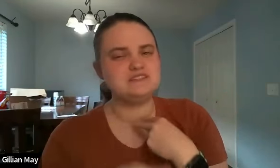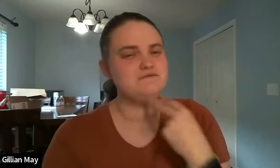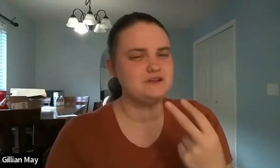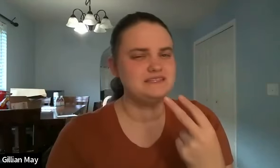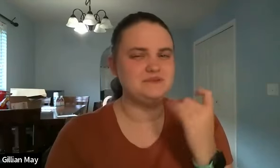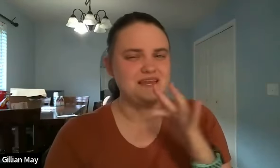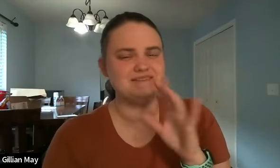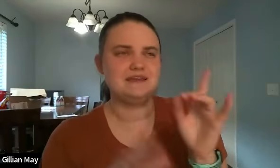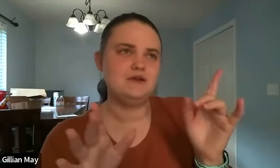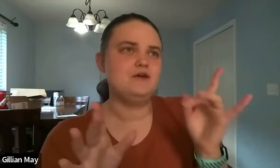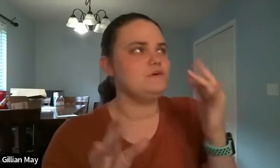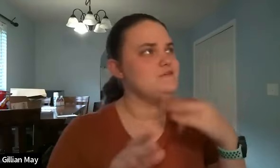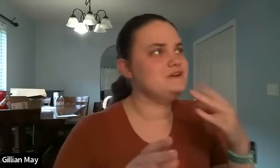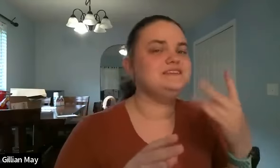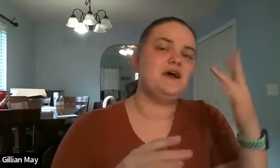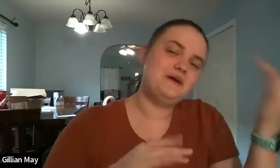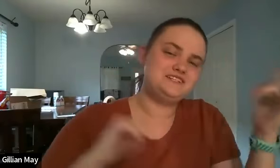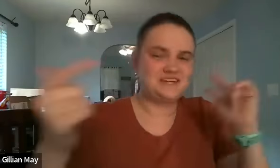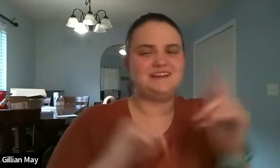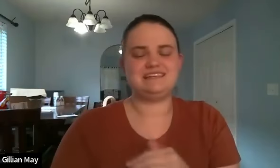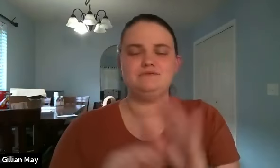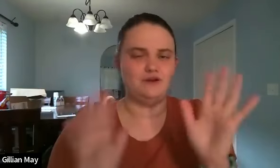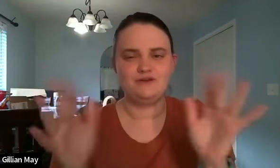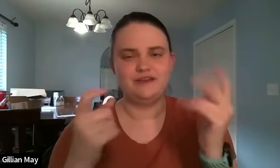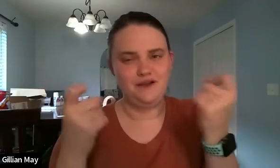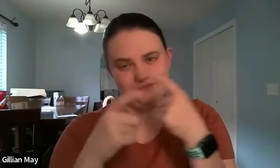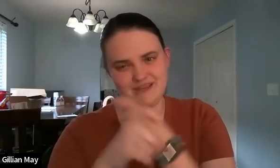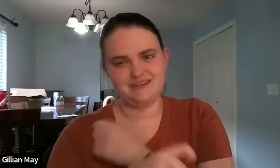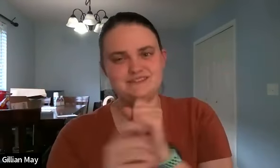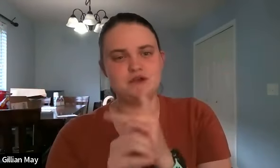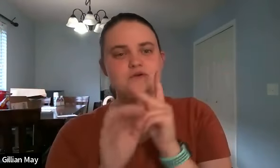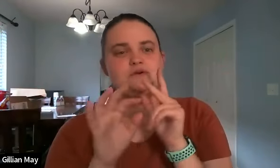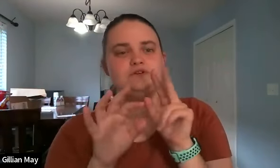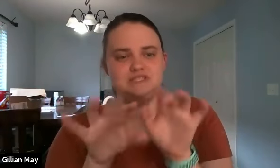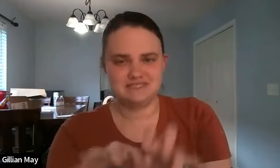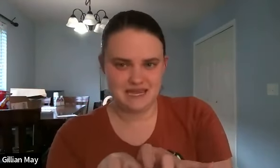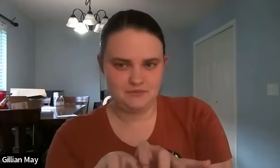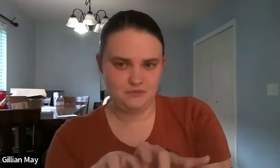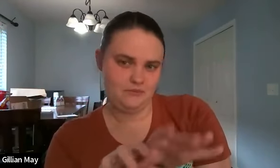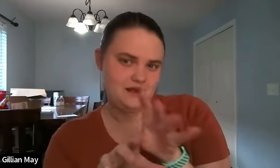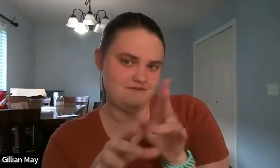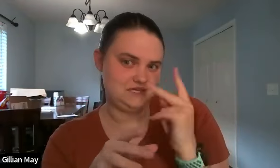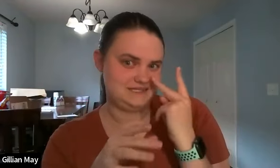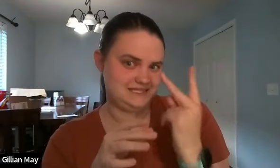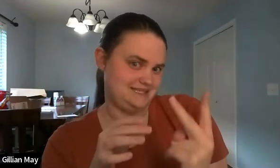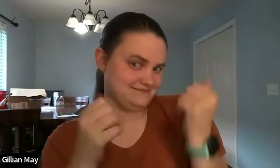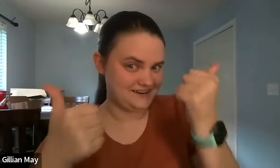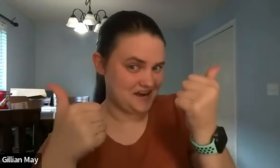say voice it, but then I was like, well, if you voice it, you got to wait your turn. I was like, no, that'll get complicated. So just type whatever you see. All